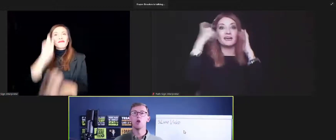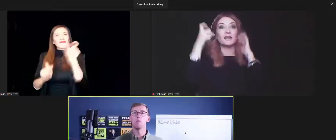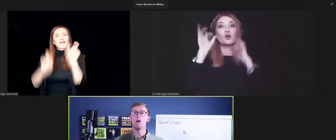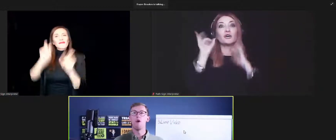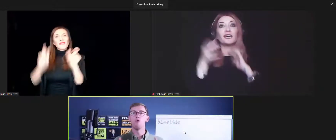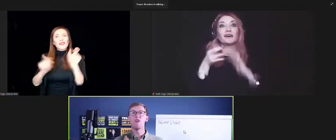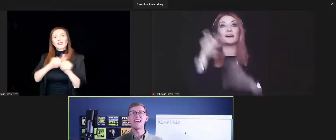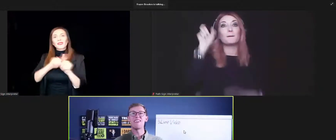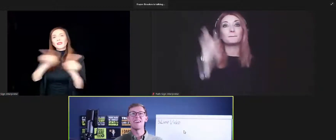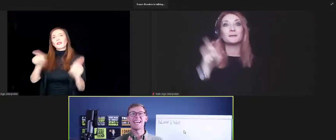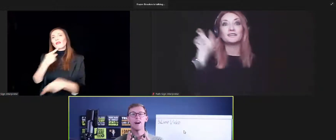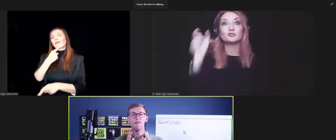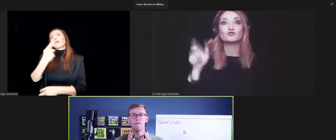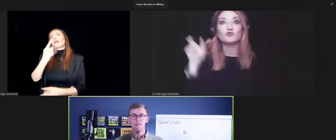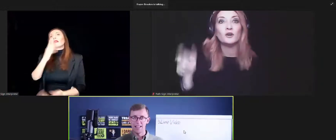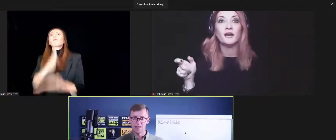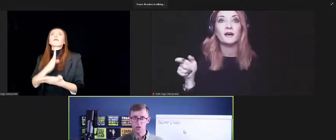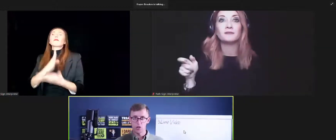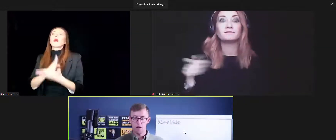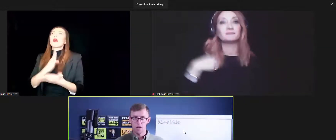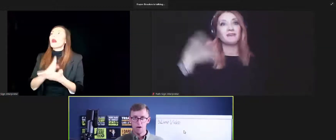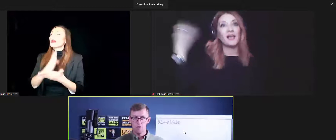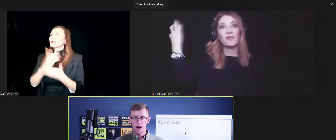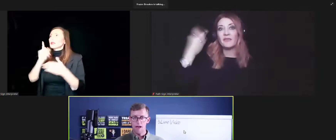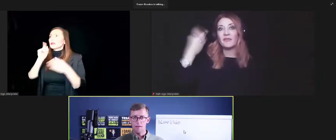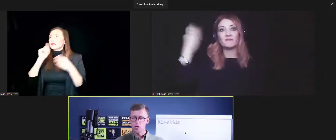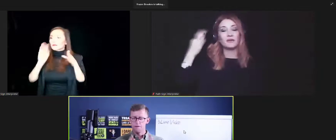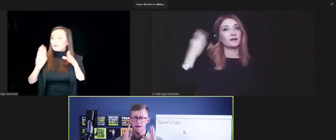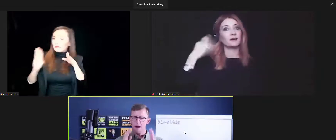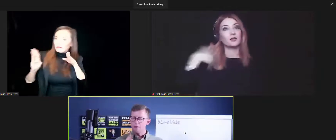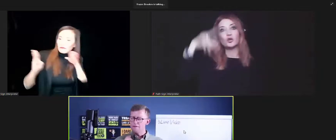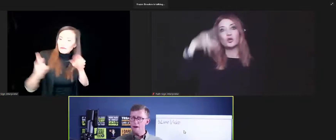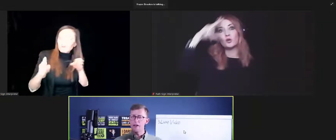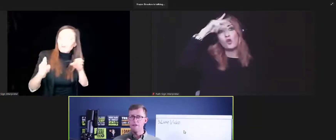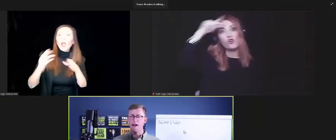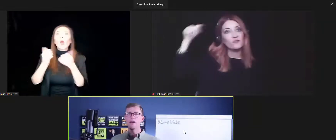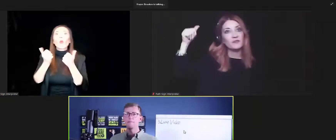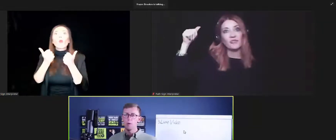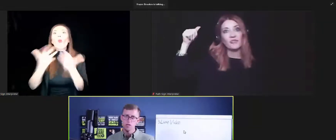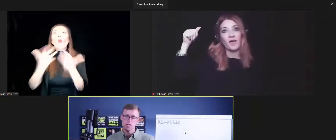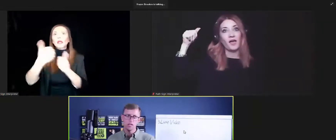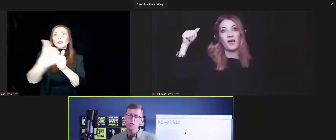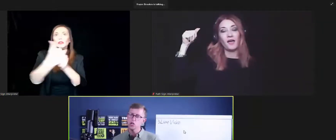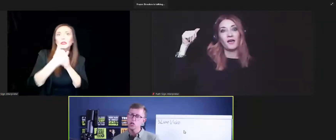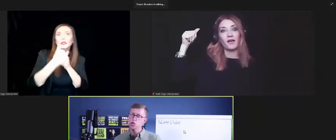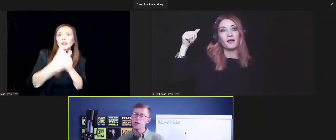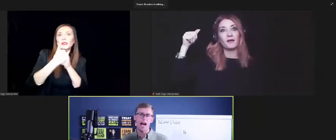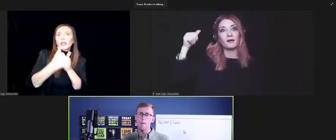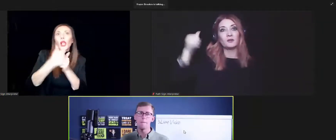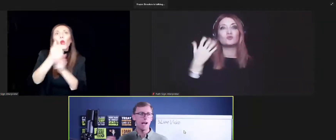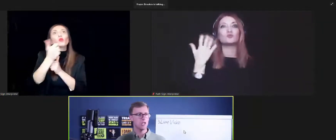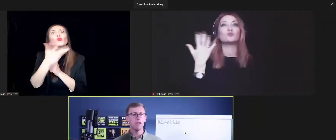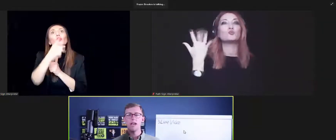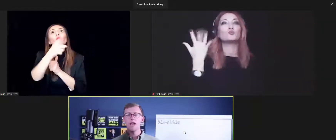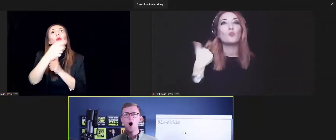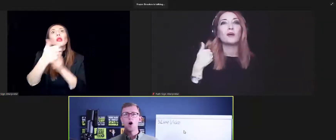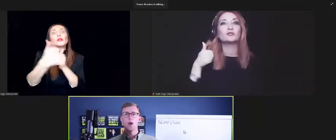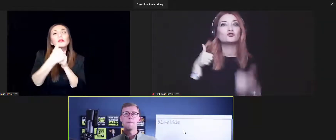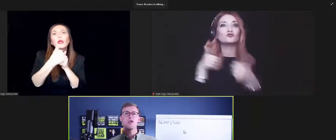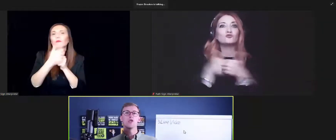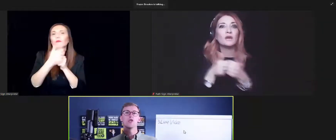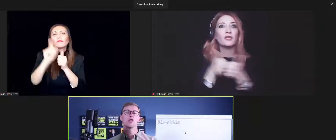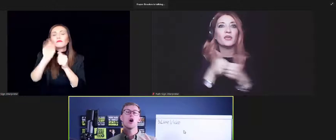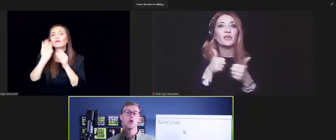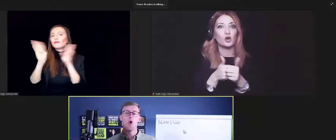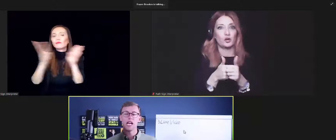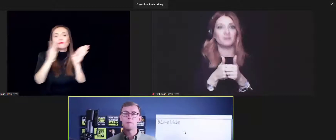on the number of raving fans, right? This is very, very, very important. It's something that I'm massively on a mission